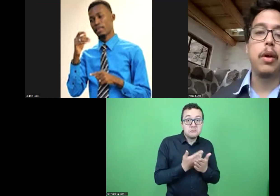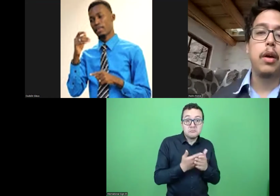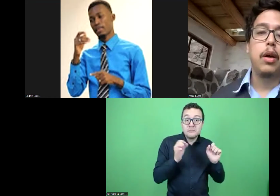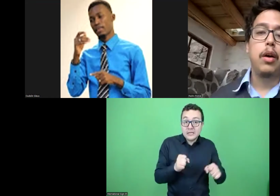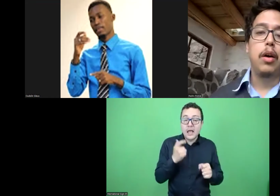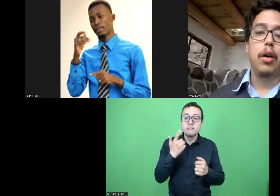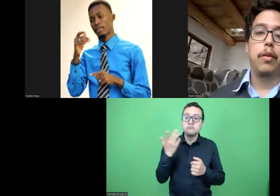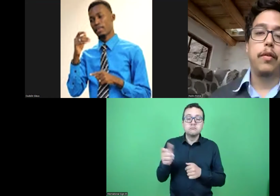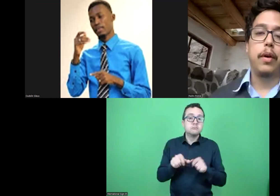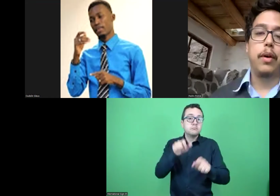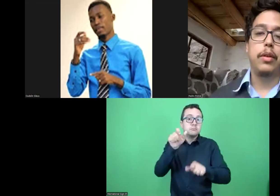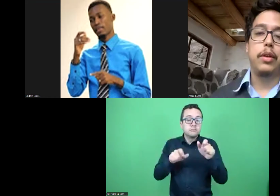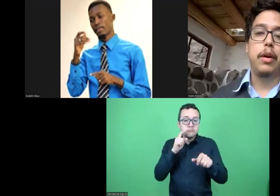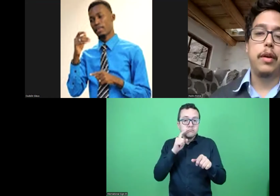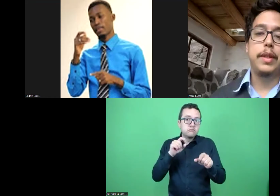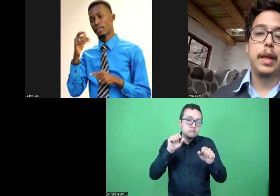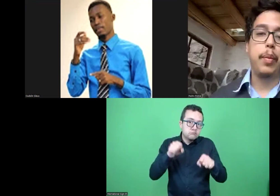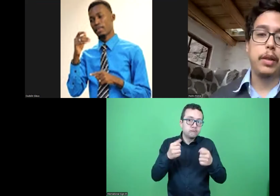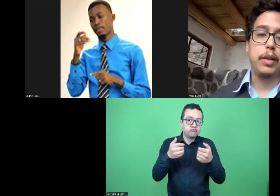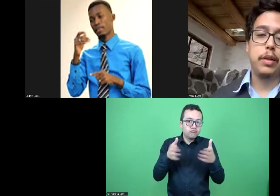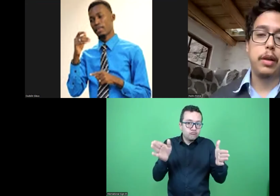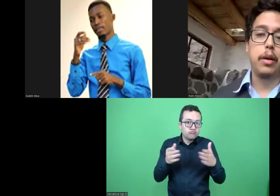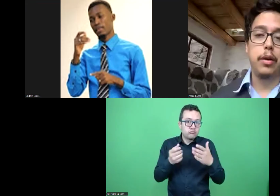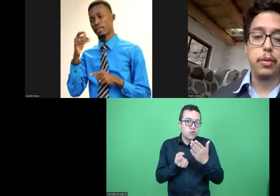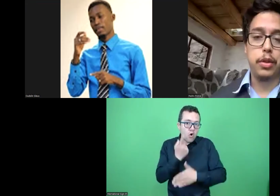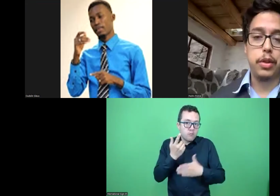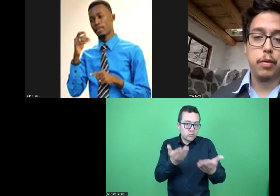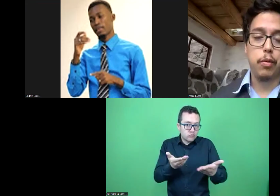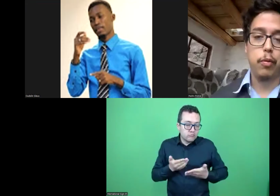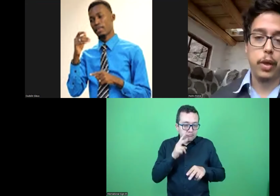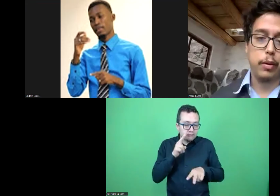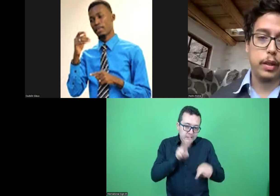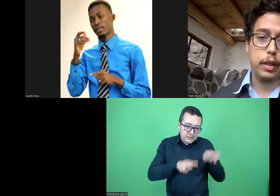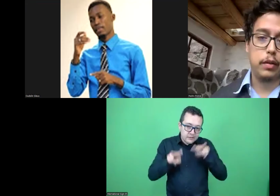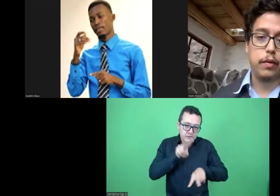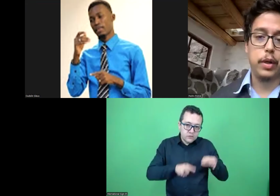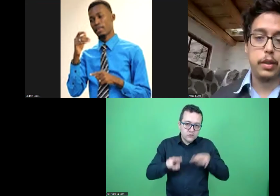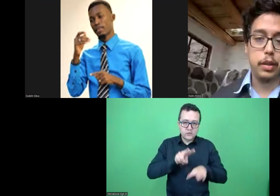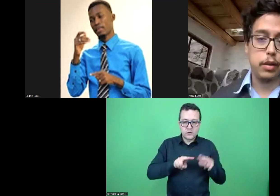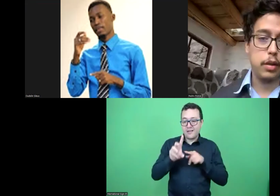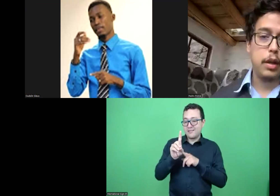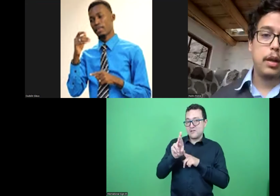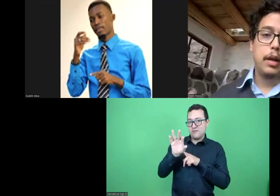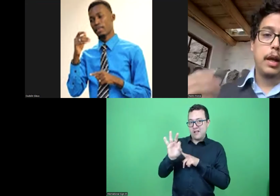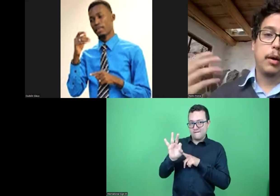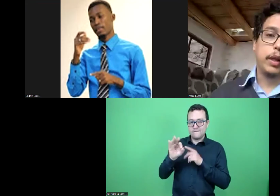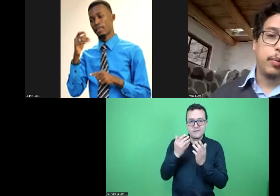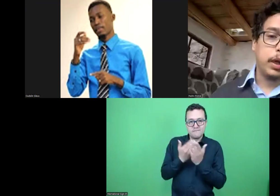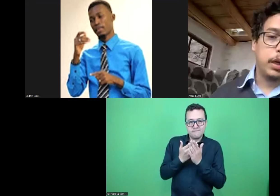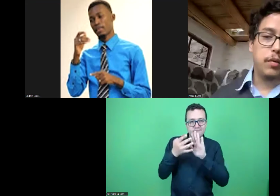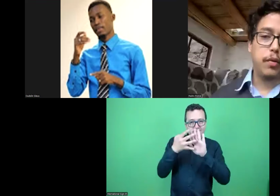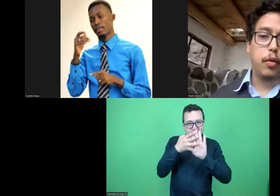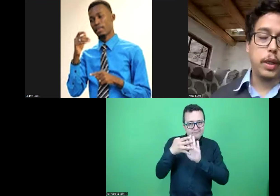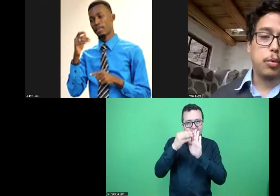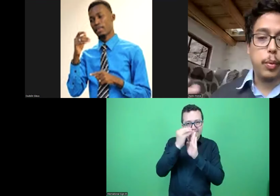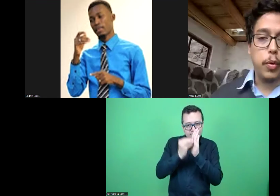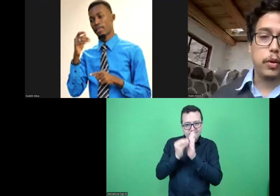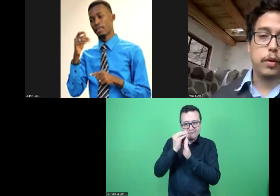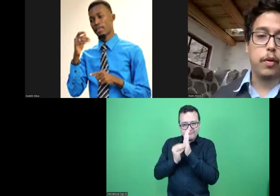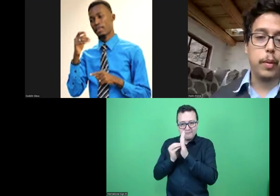some of DRF's templates that are used with grantees, for instance, grant application